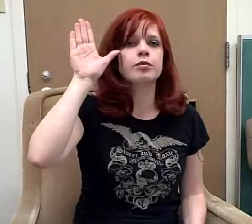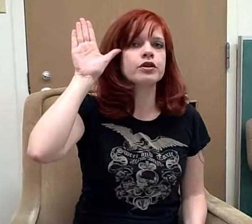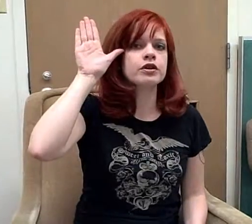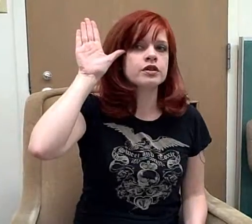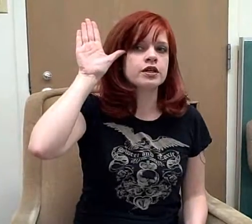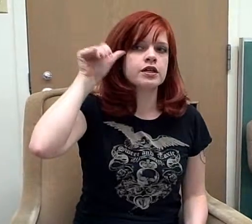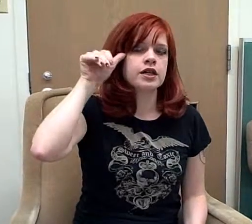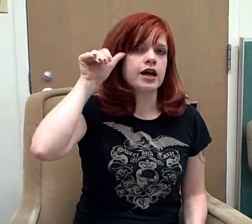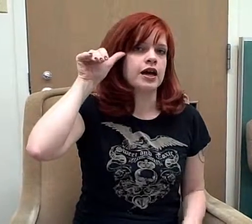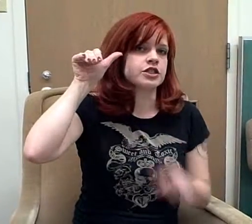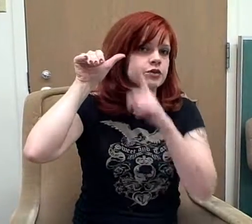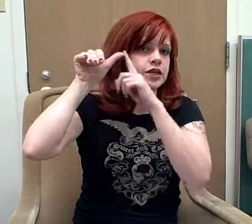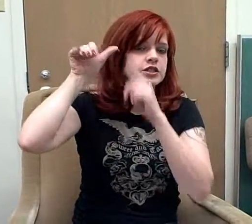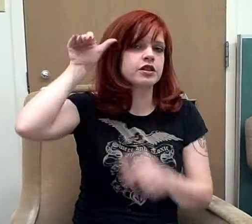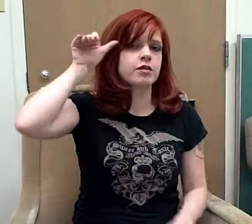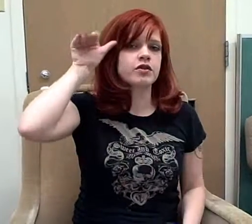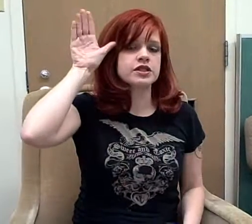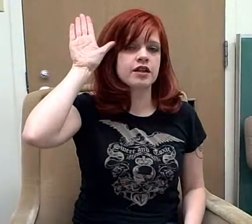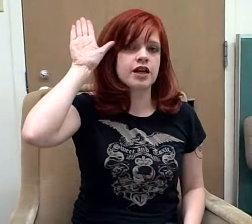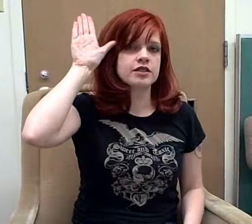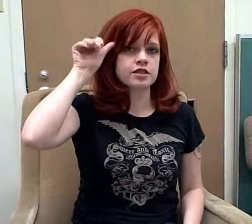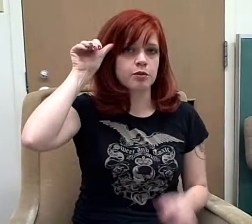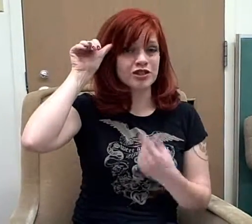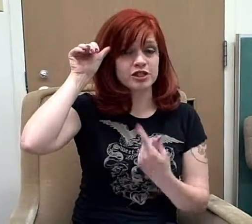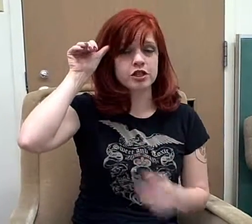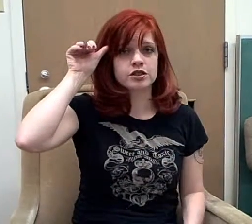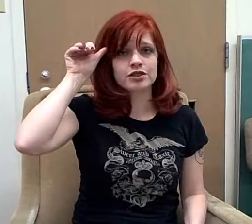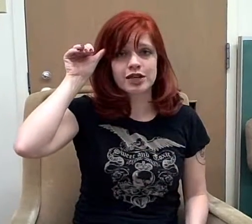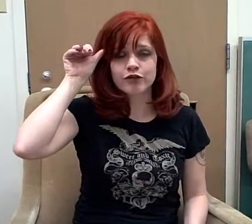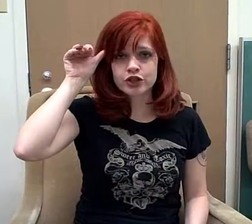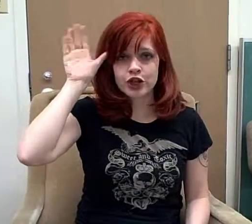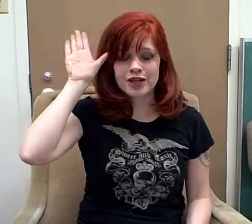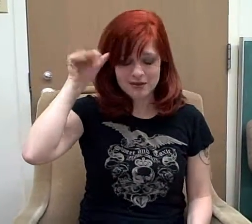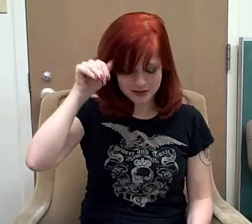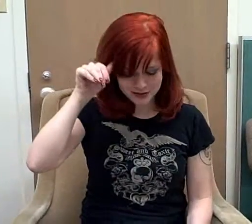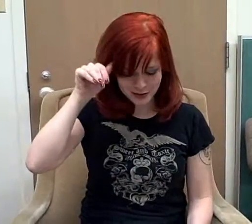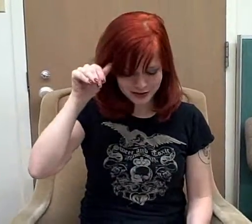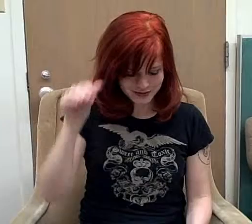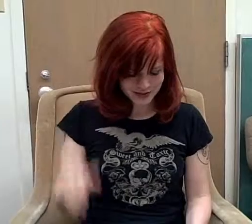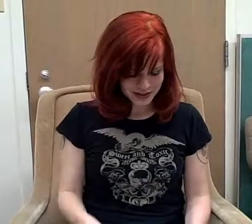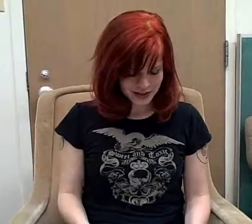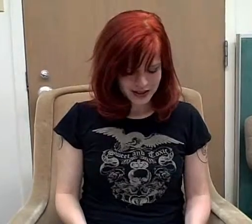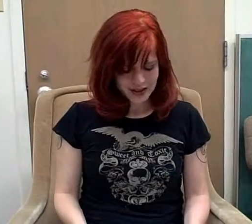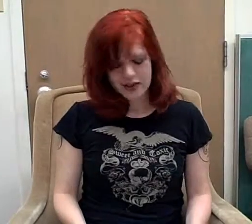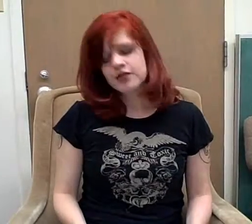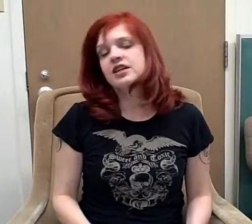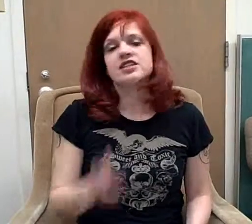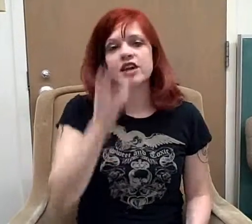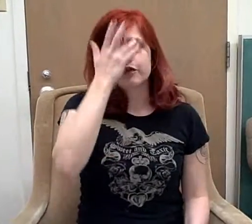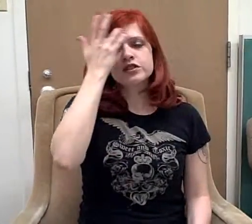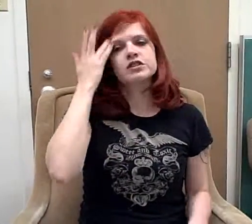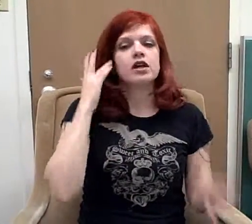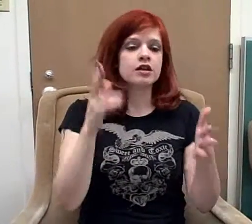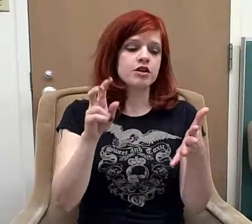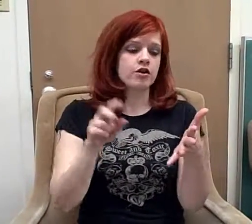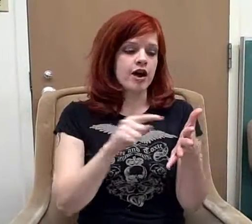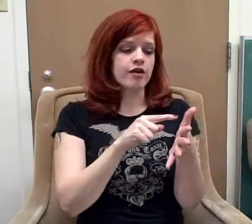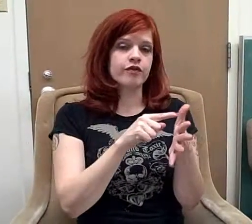Stubborn, actually rest the thumb on the side of the head, stubborn. This is also the sign for donkey, stubborn. The sign for slut, you have